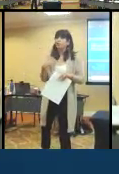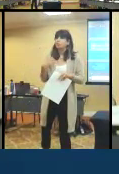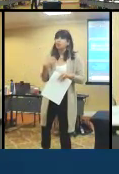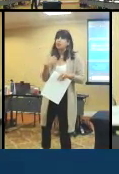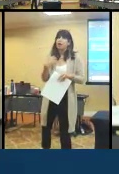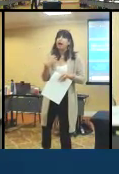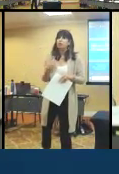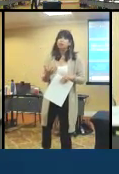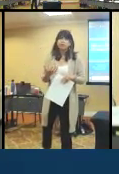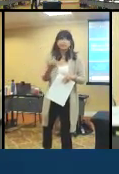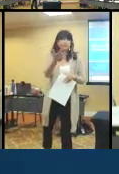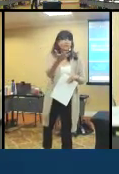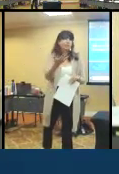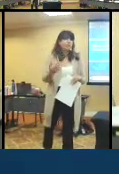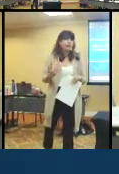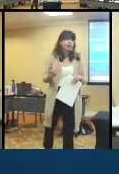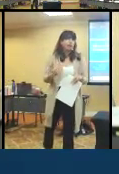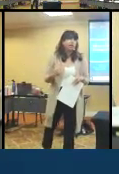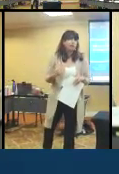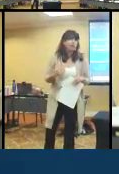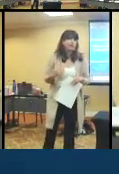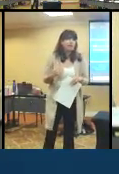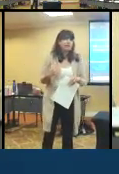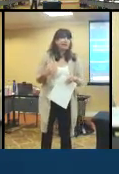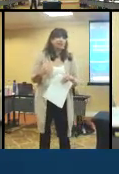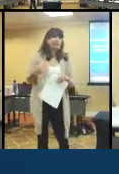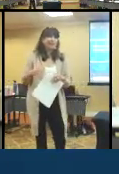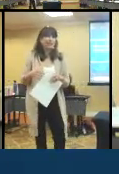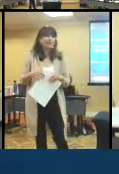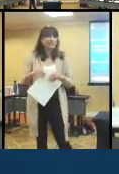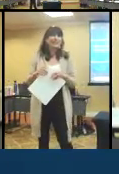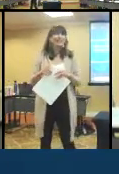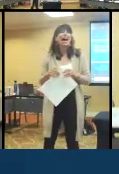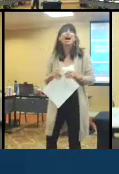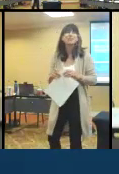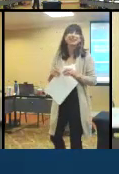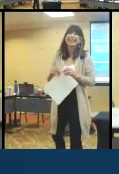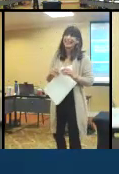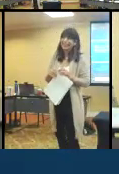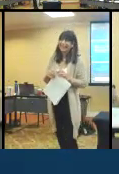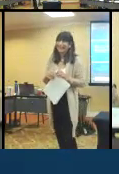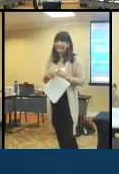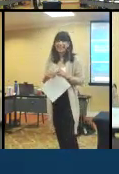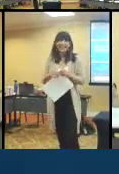use more of your outdoor voices, with the exception of Anna, who lost her voice last night at the Green Day concert.